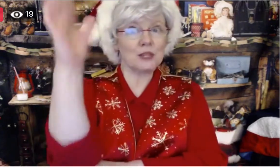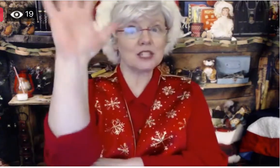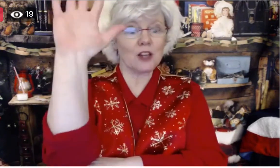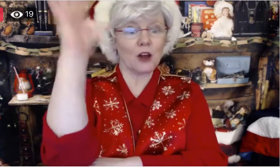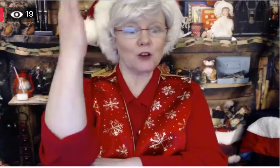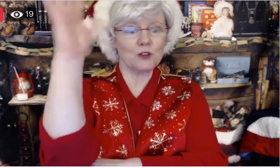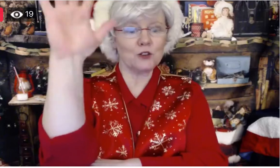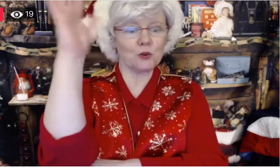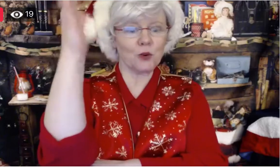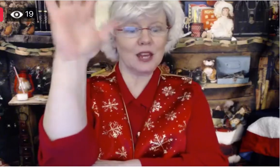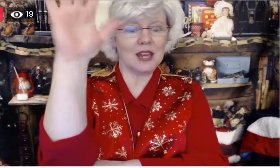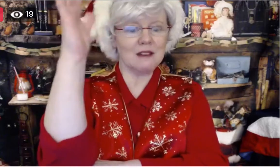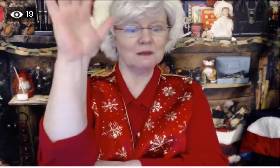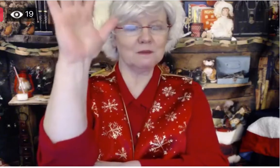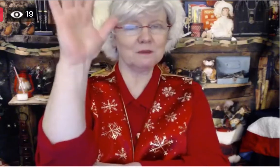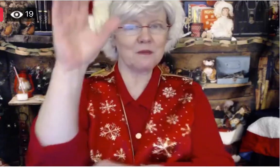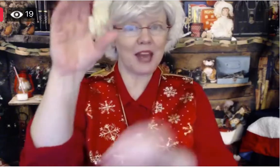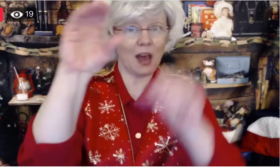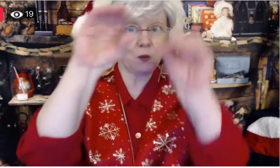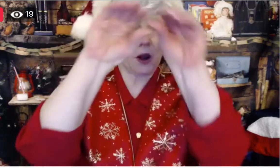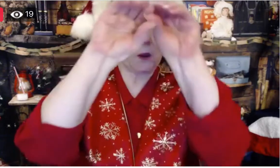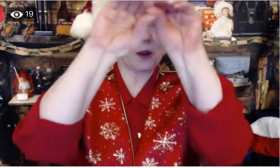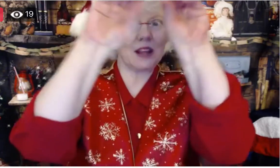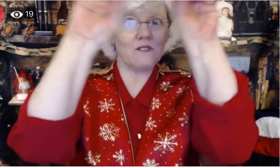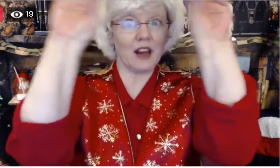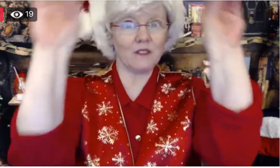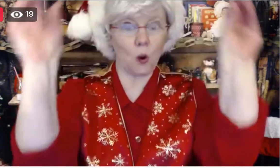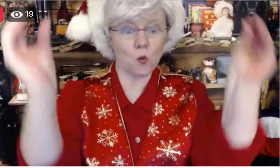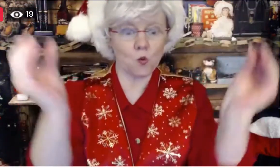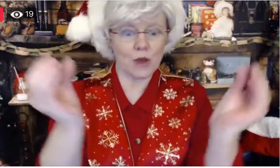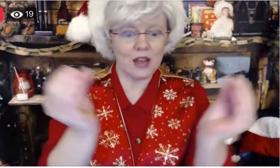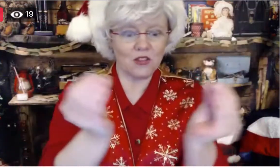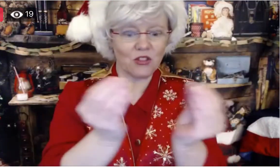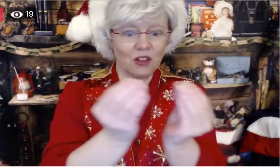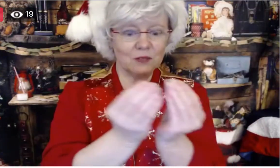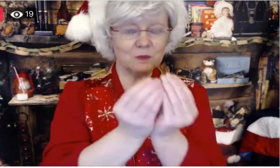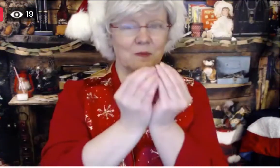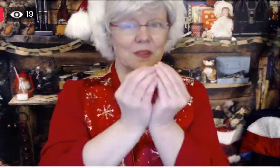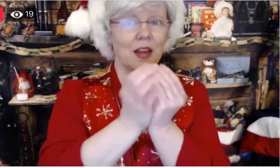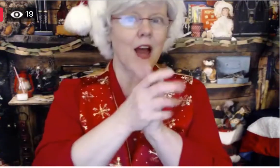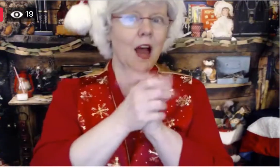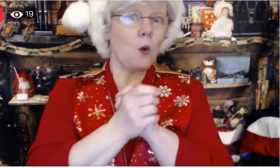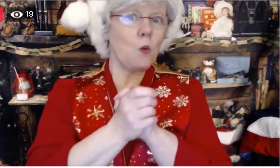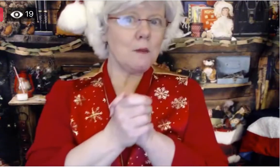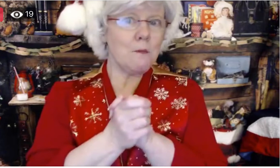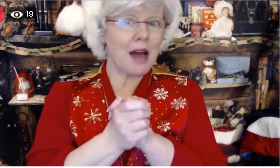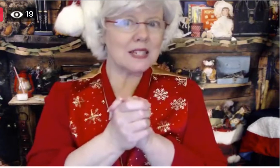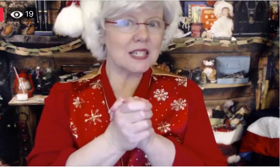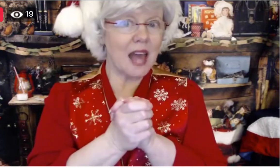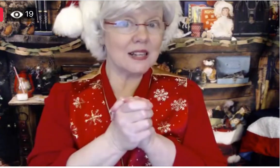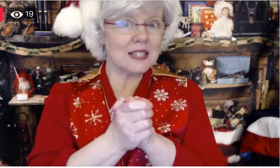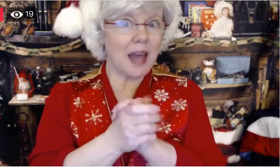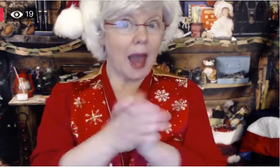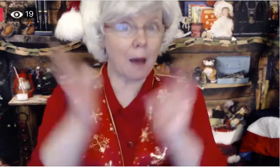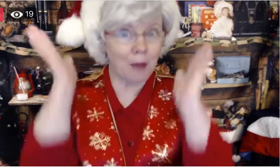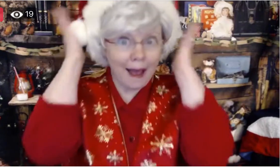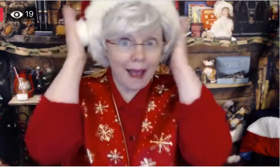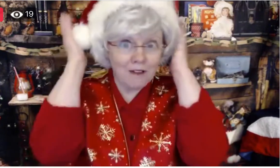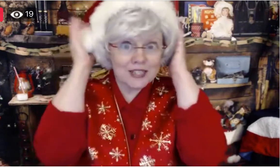Christmas tree. And we already done wreath. What about Santa's cap? I have a